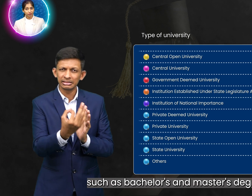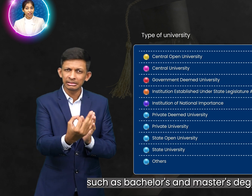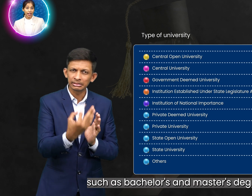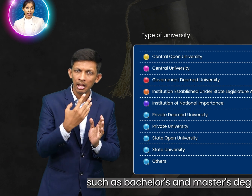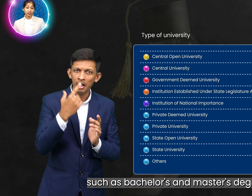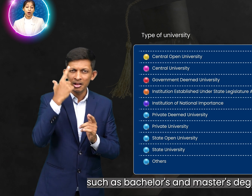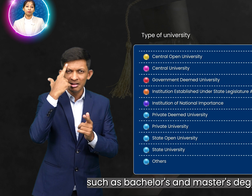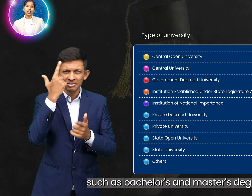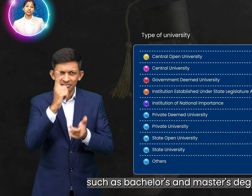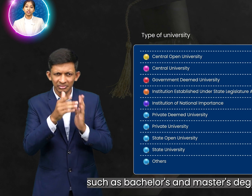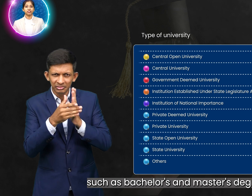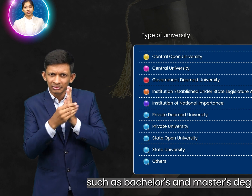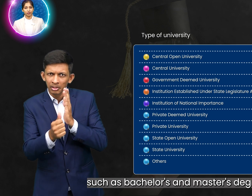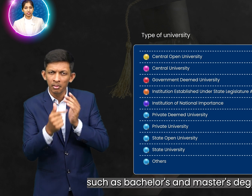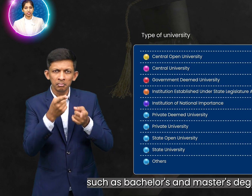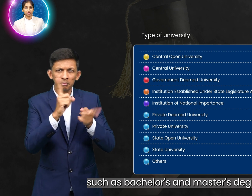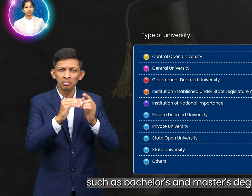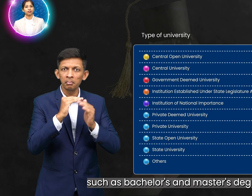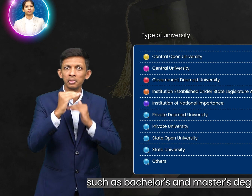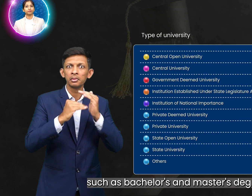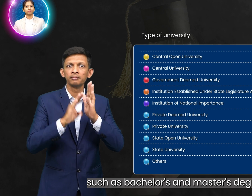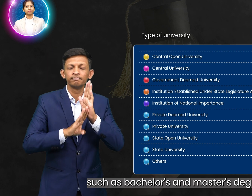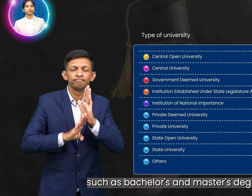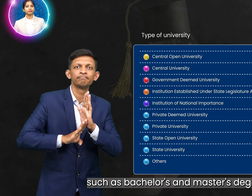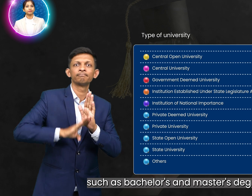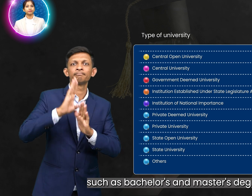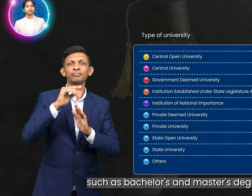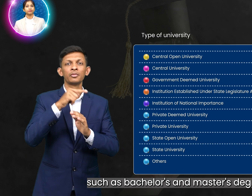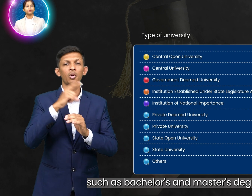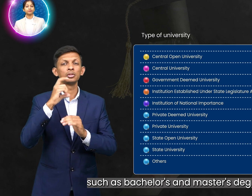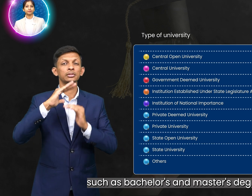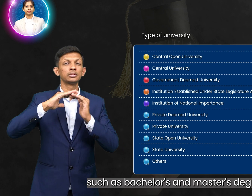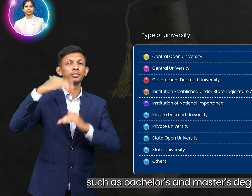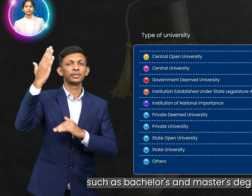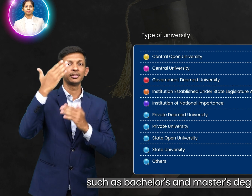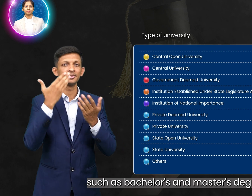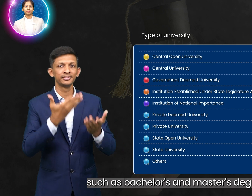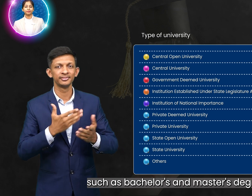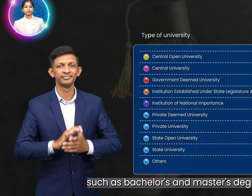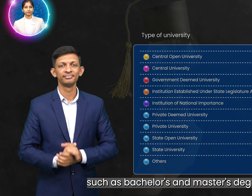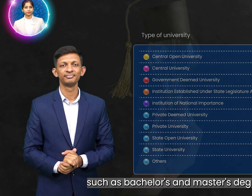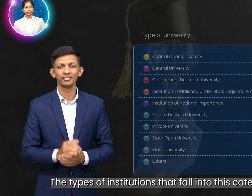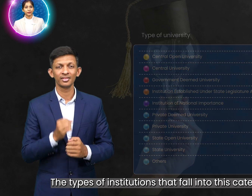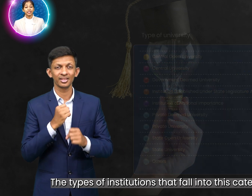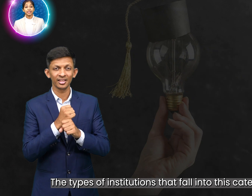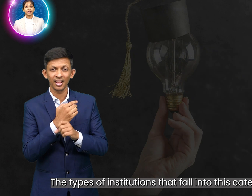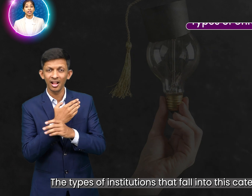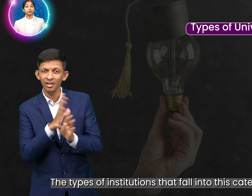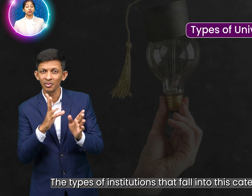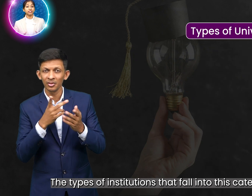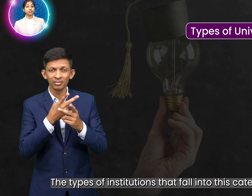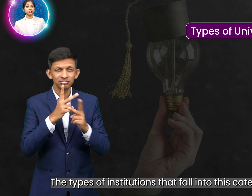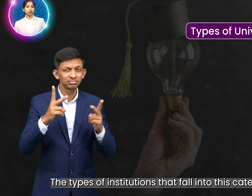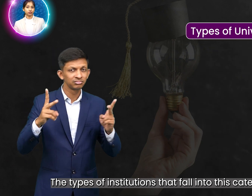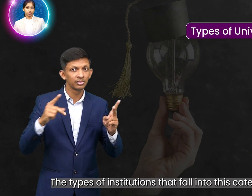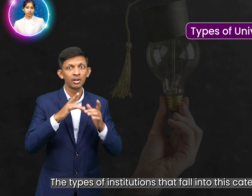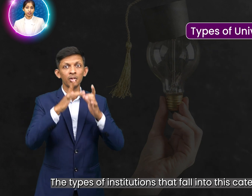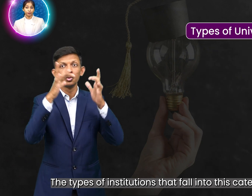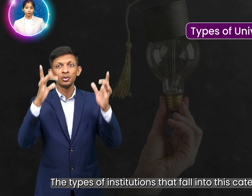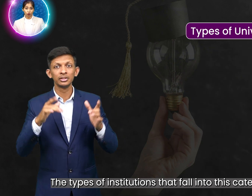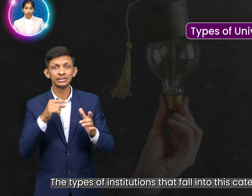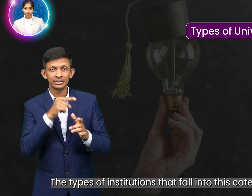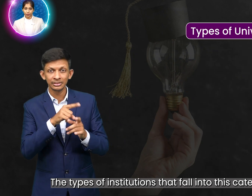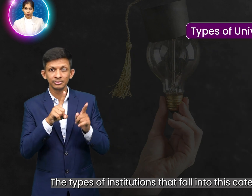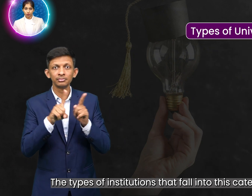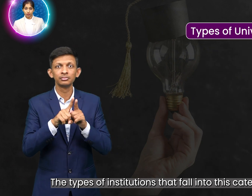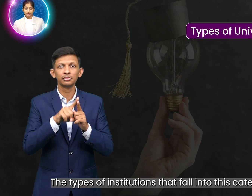bachelor's and master's degrees. The types of institutions